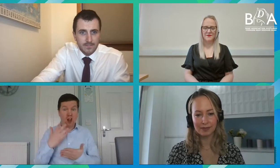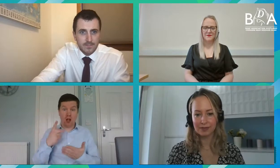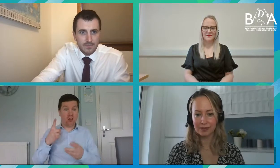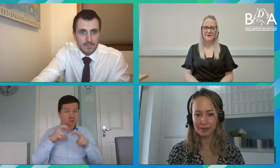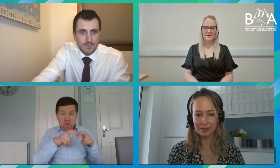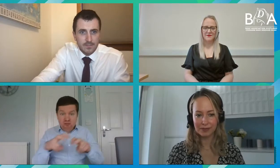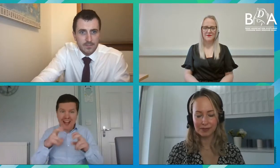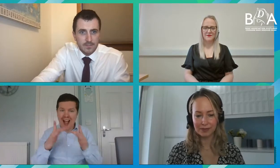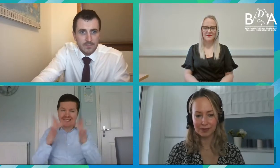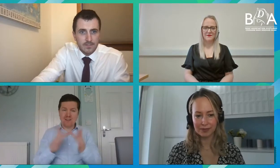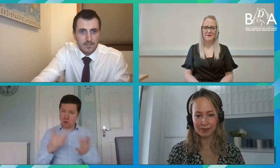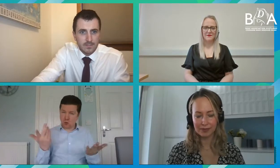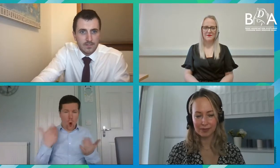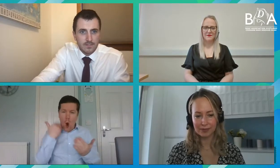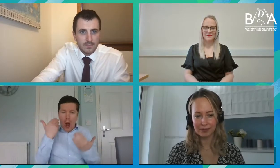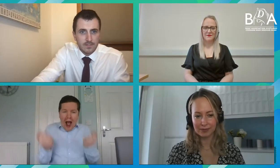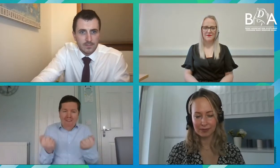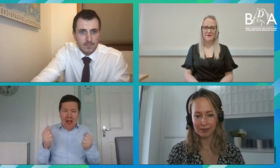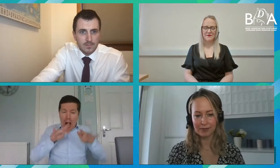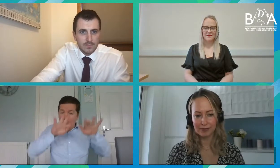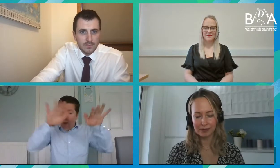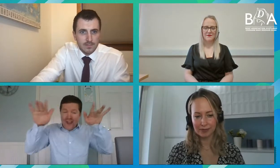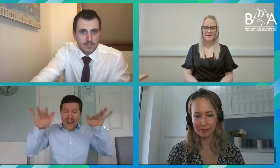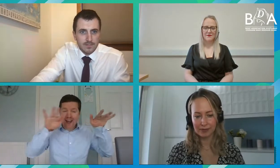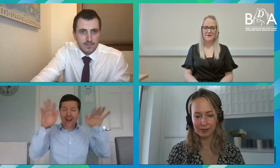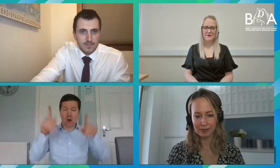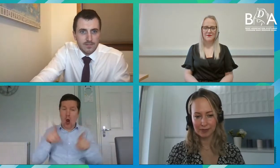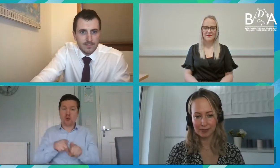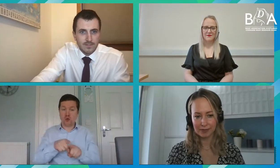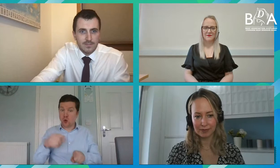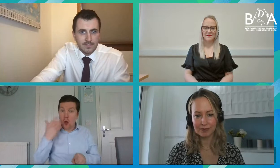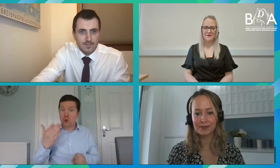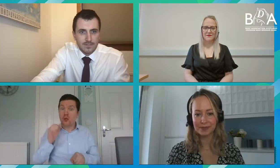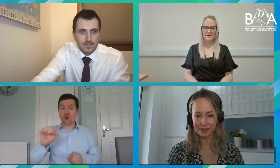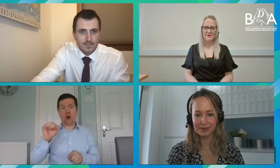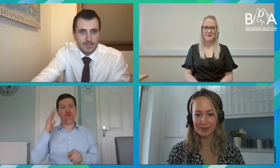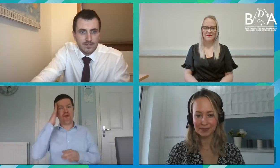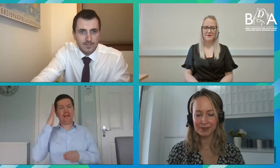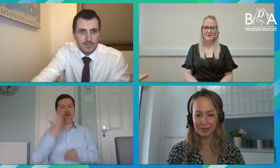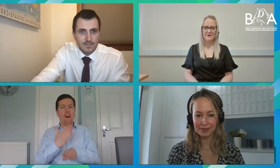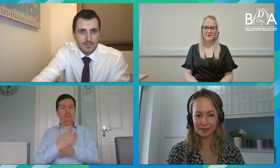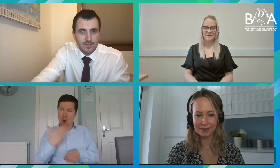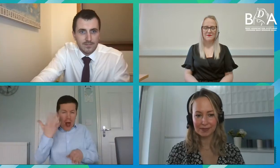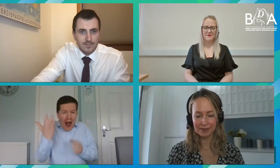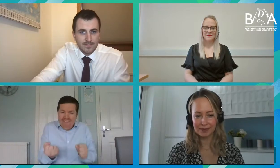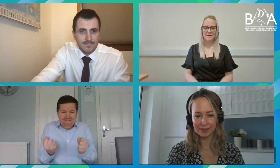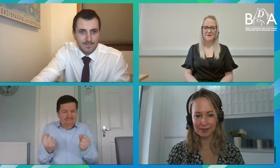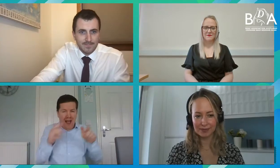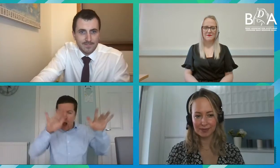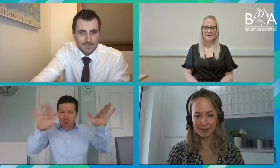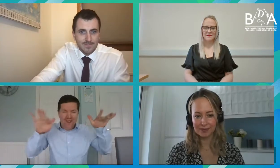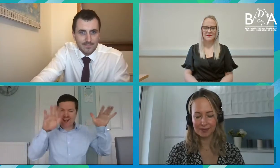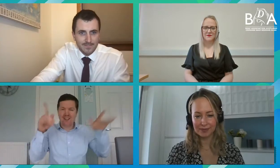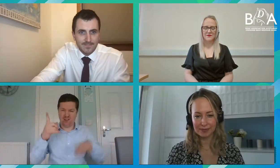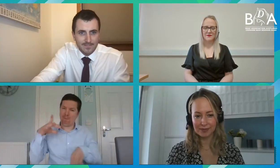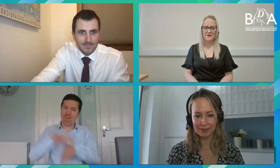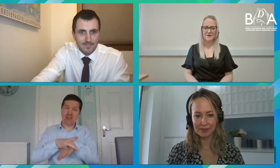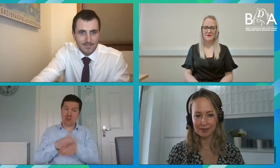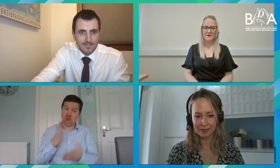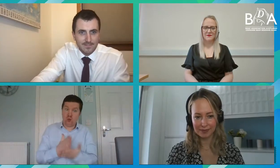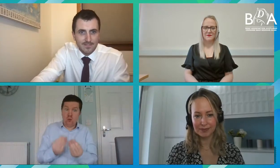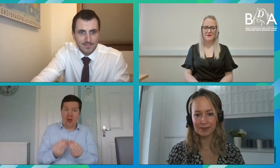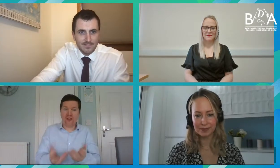applied, was invited along for an interview, and was lucky. Yeah. So I think it's about